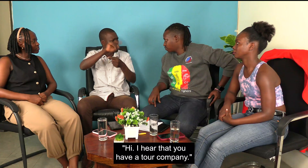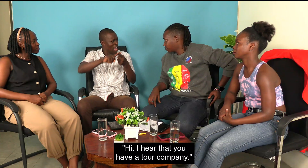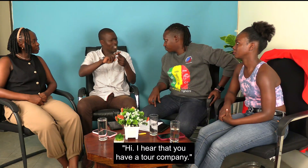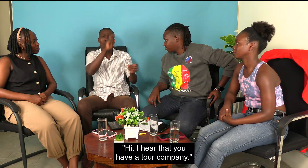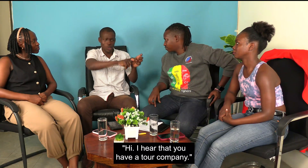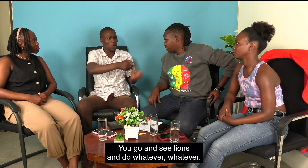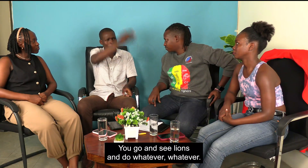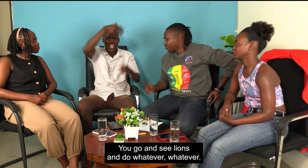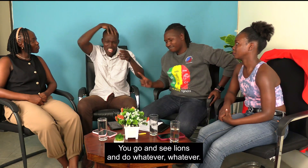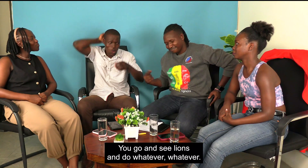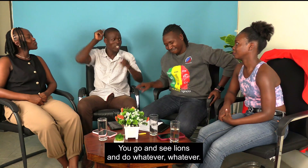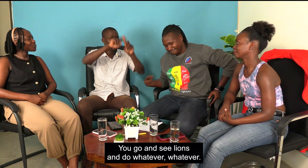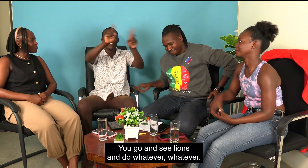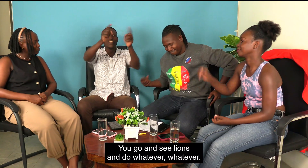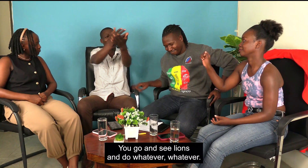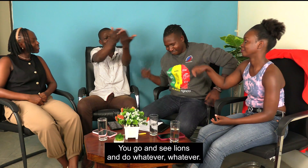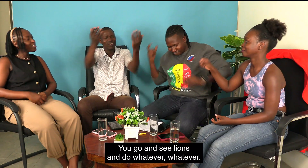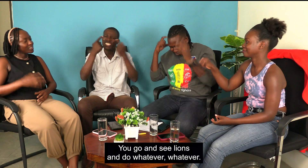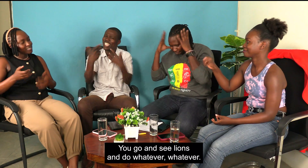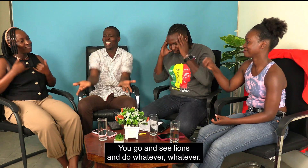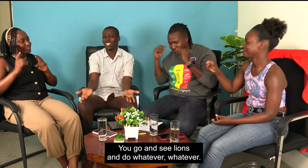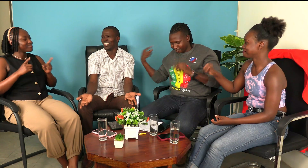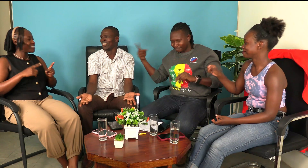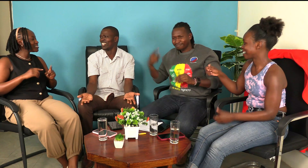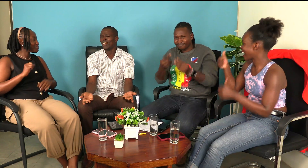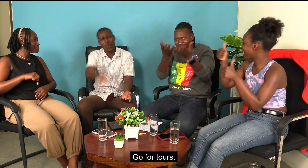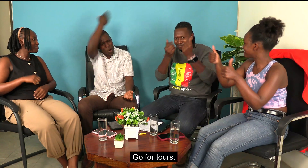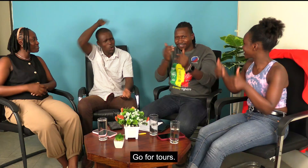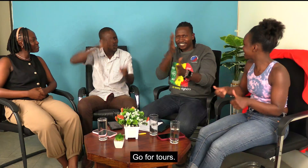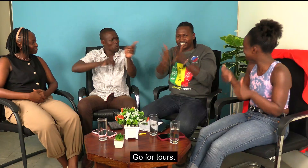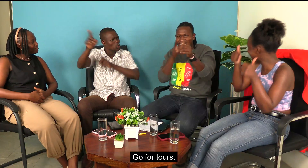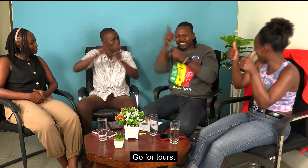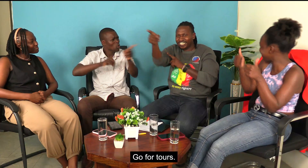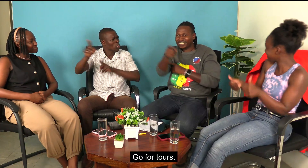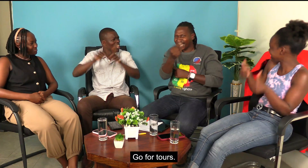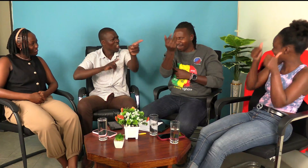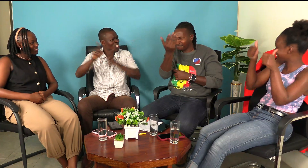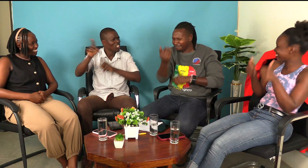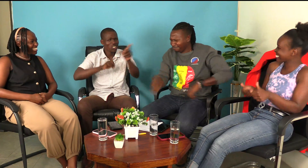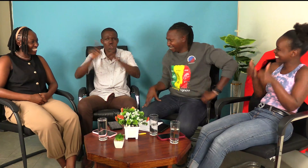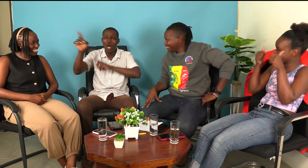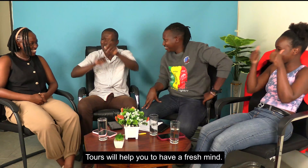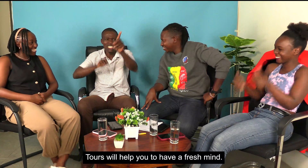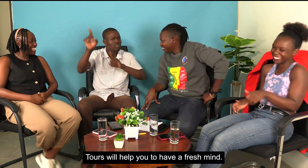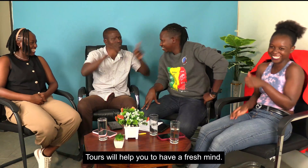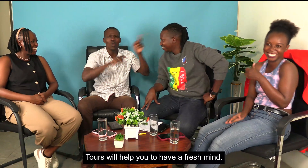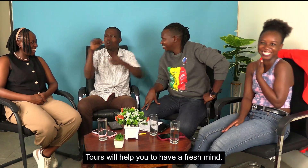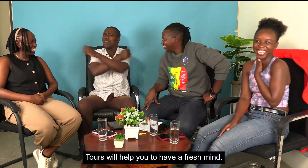you can text Leakey. He has a traveling agency. You can go and watch out animals so that You I will relax the advertising.